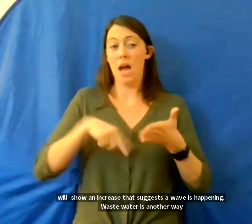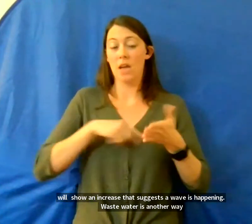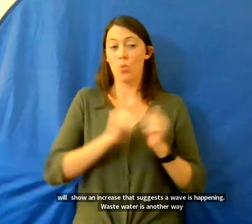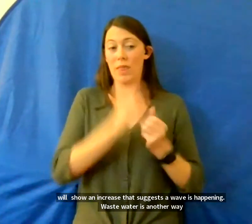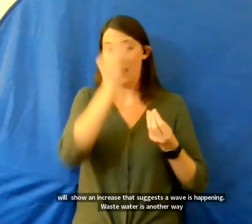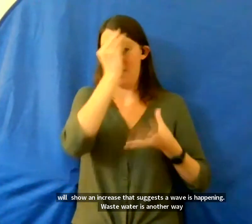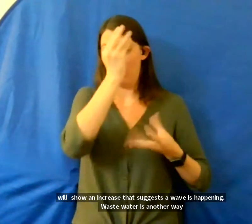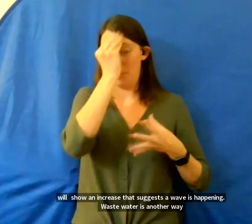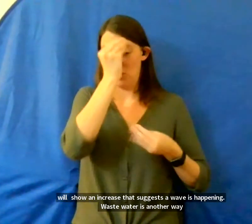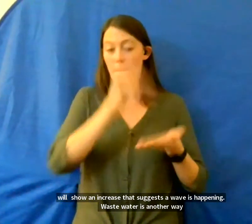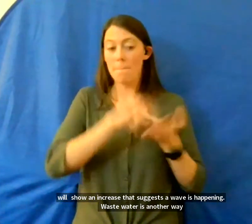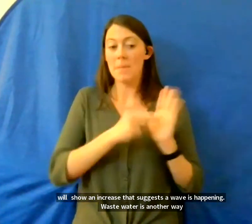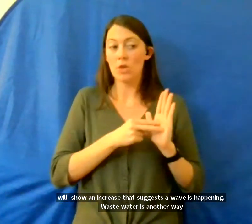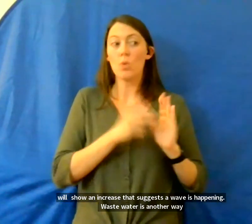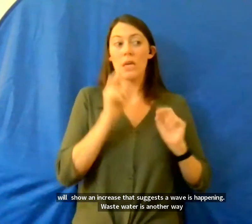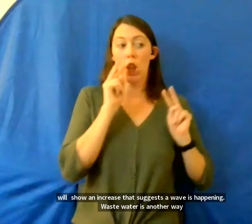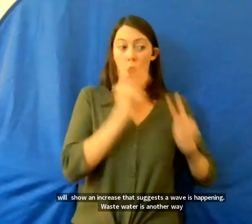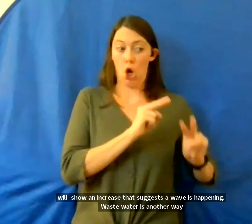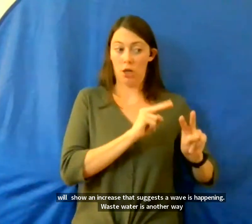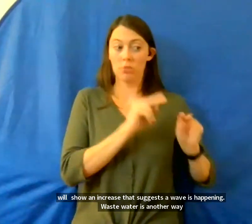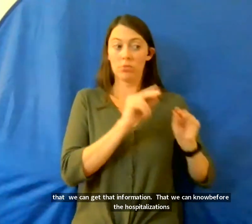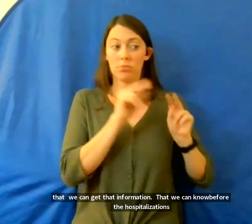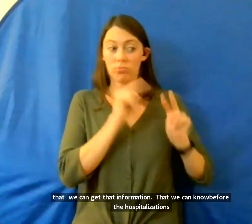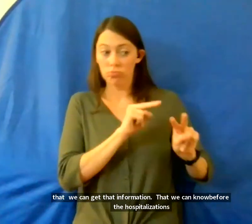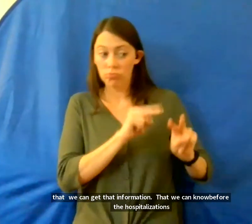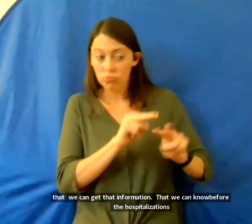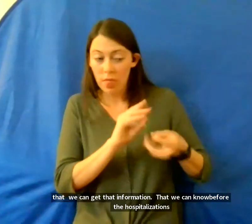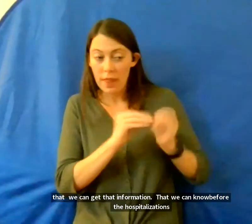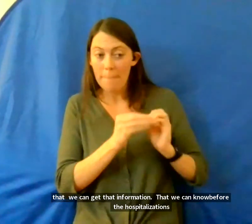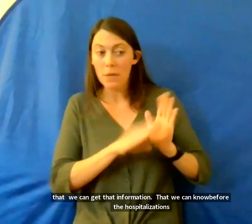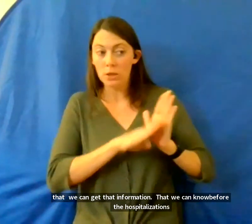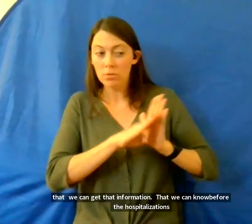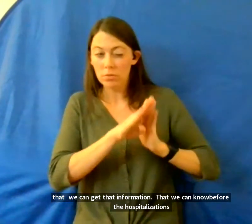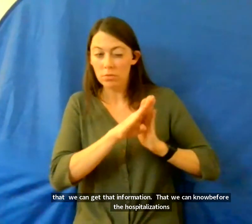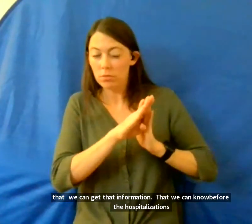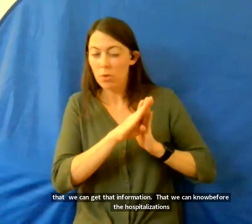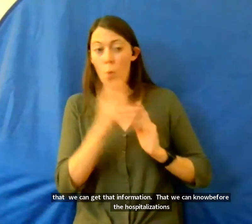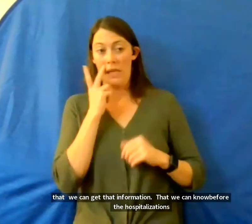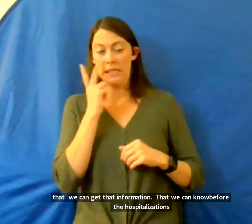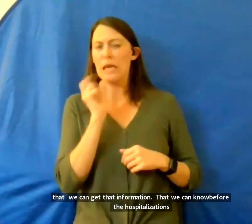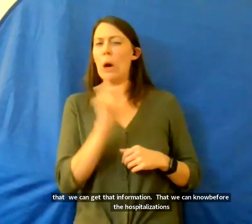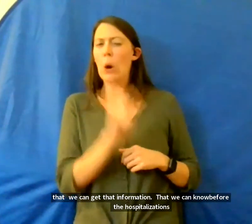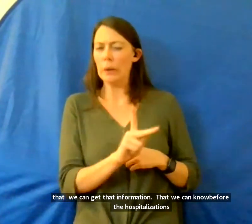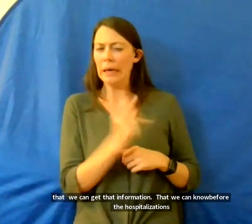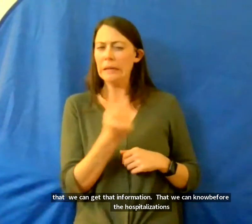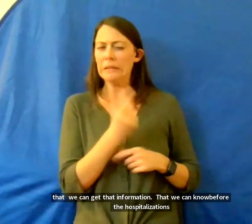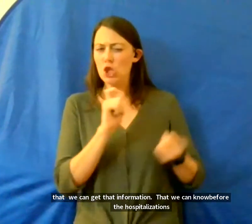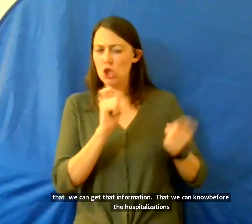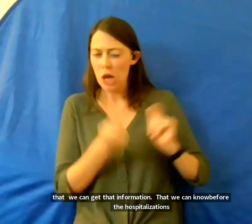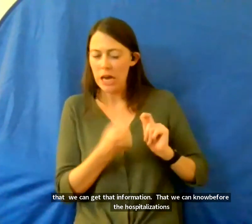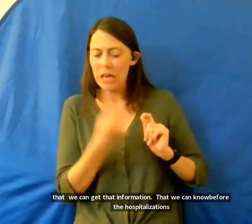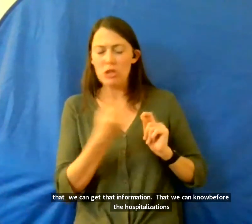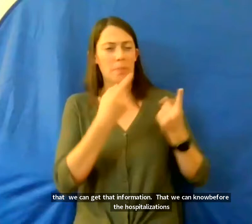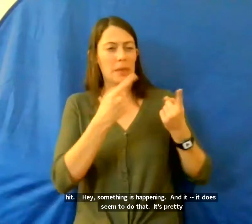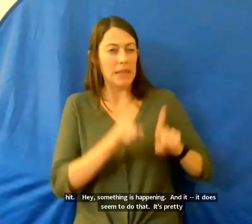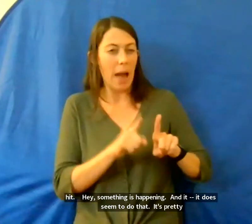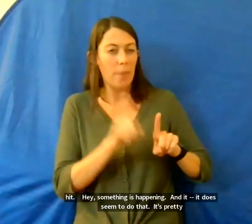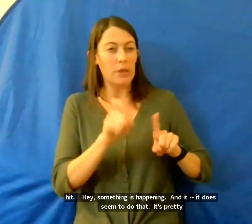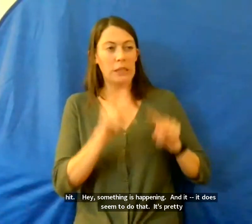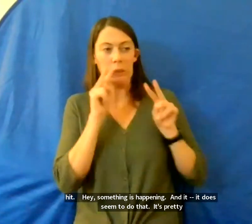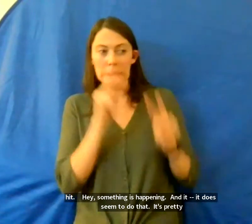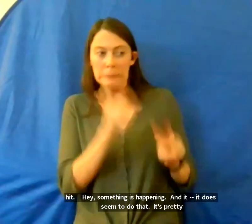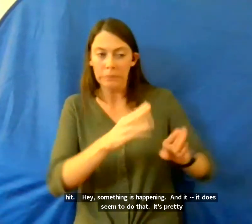before the hospitalizations hit, hey, something's happening. And it does seem to do that. It's a pretty, like, I think that